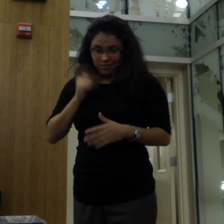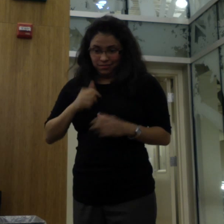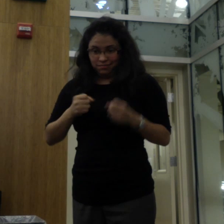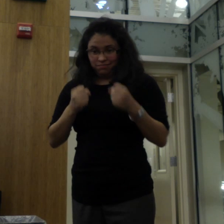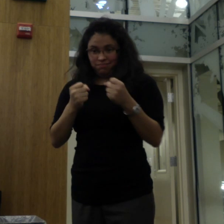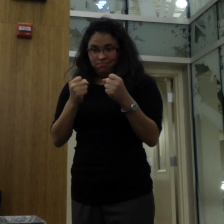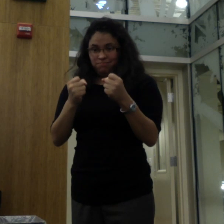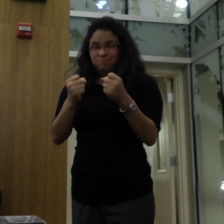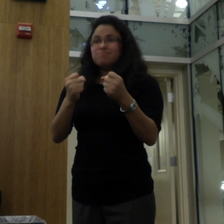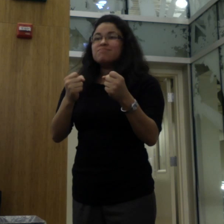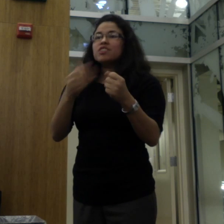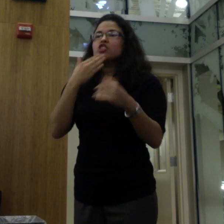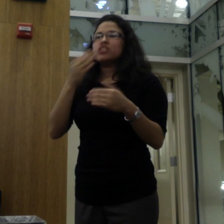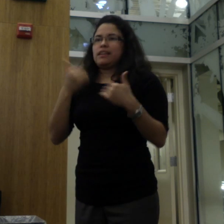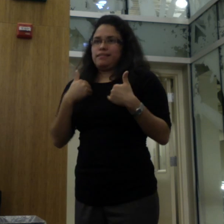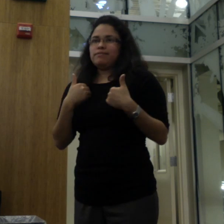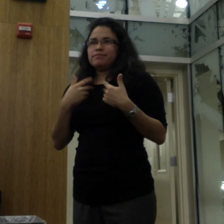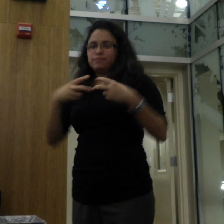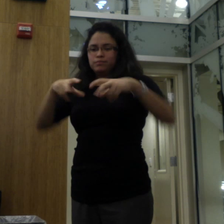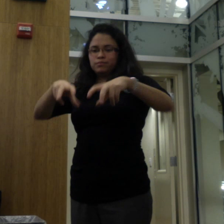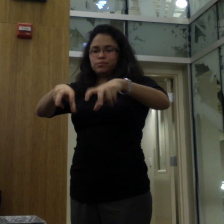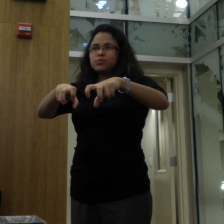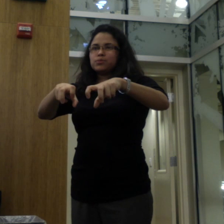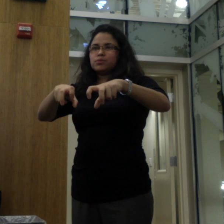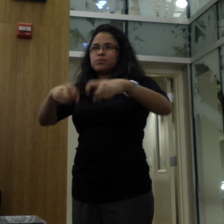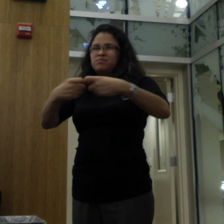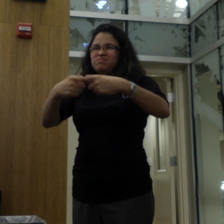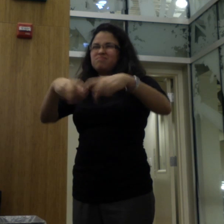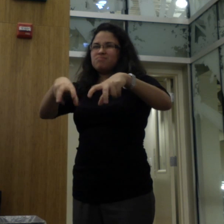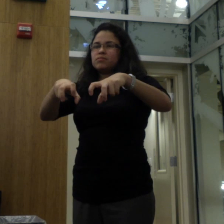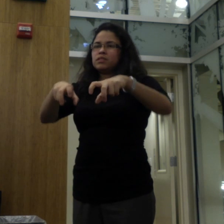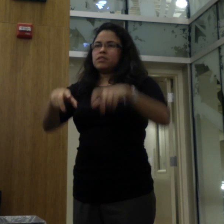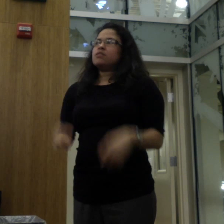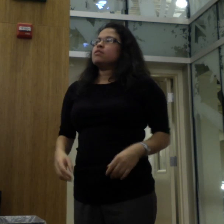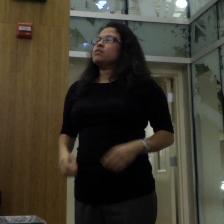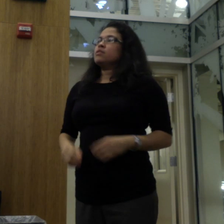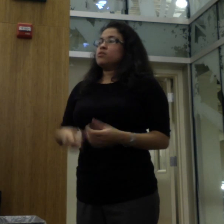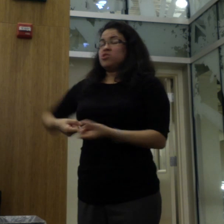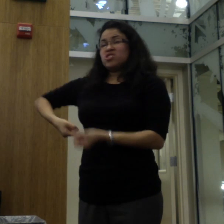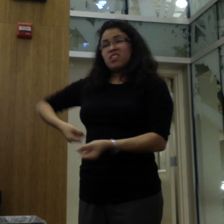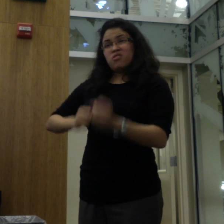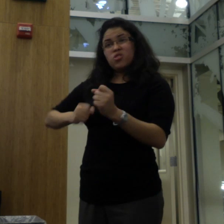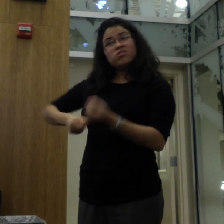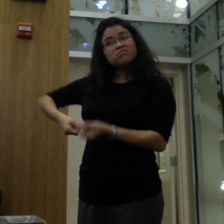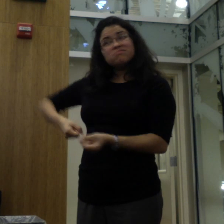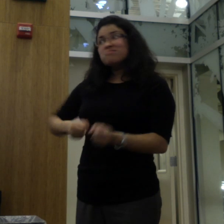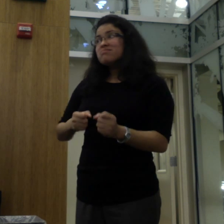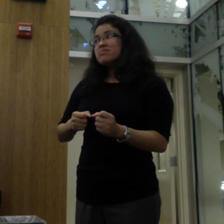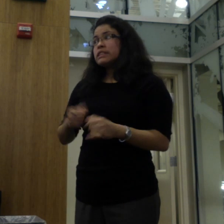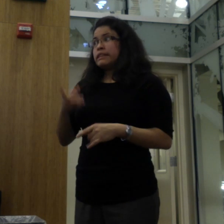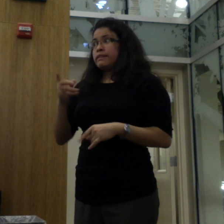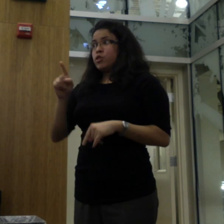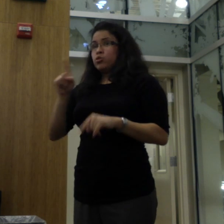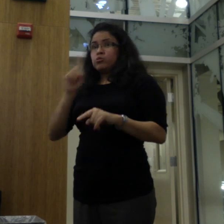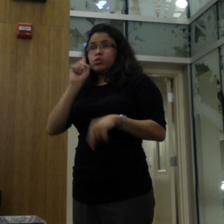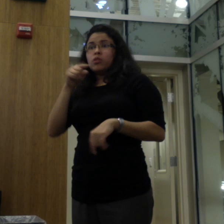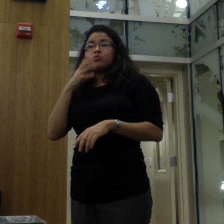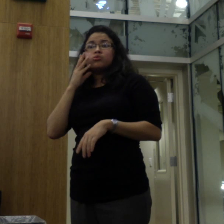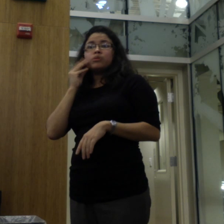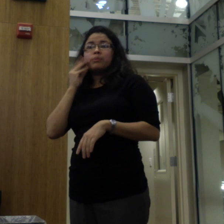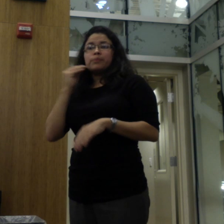and jumper cables in your car. So that would be something that's always there. A shovel. If you guys ever been down to the beach and gotten stuck,